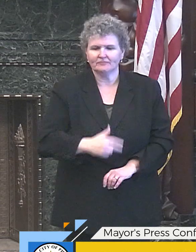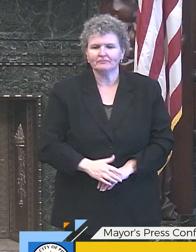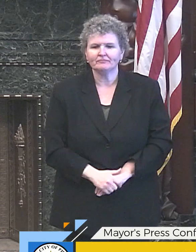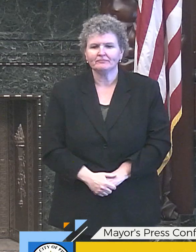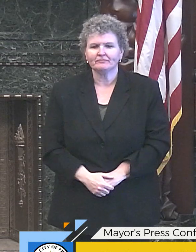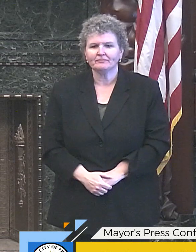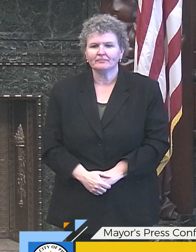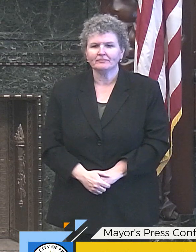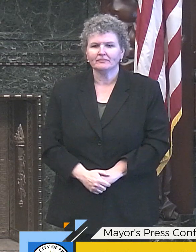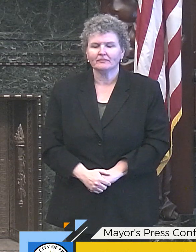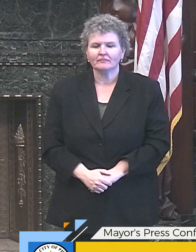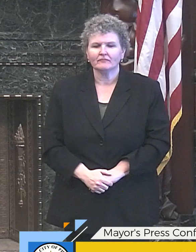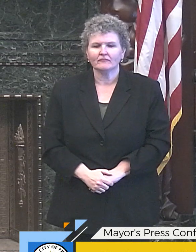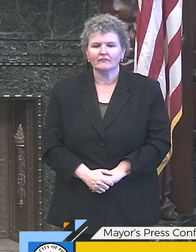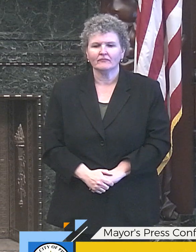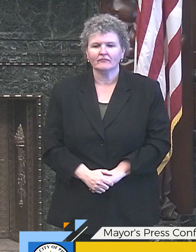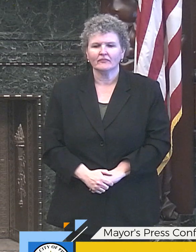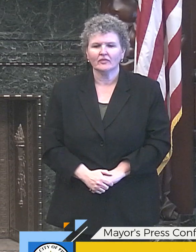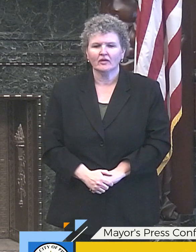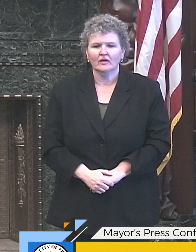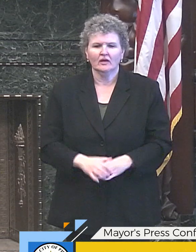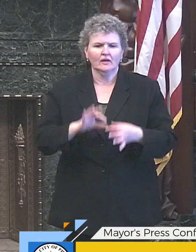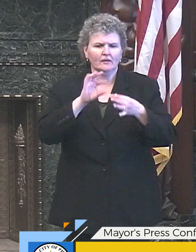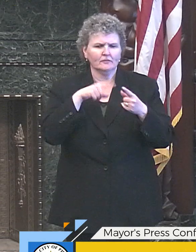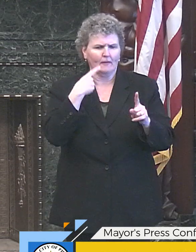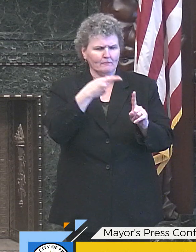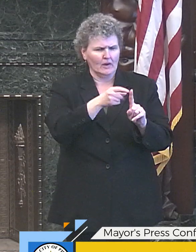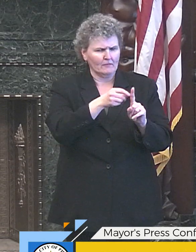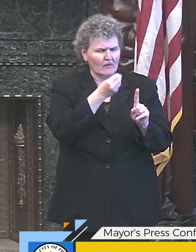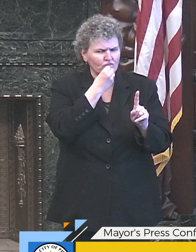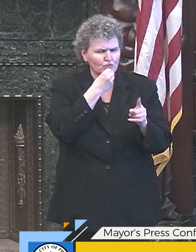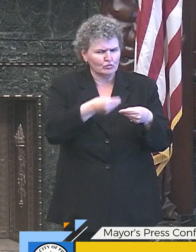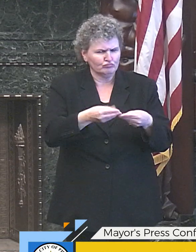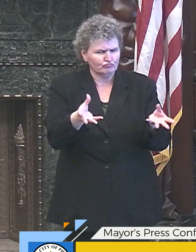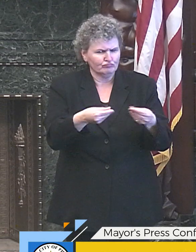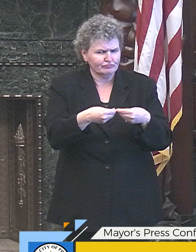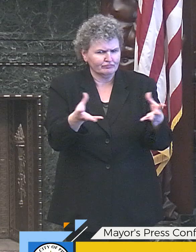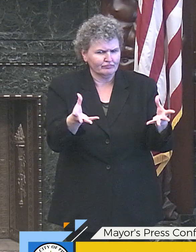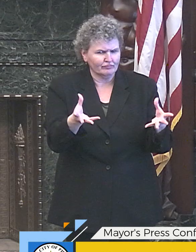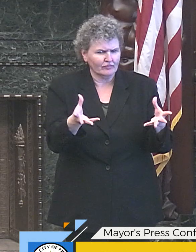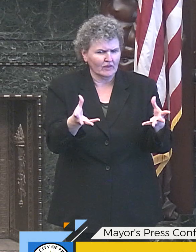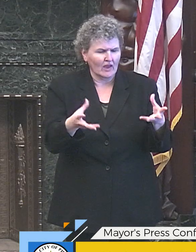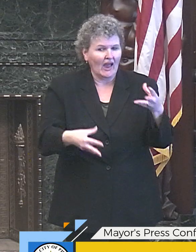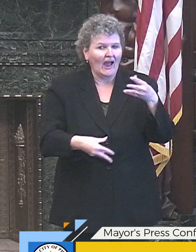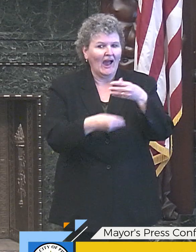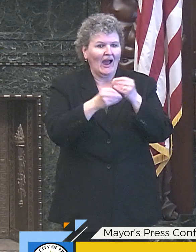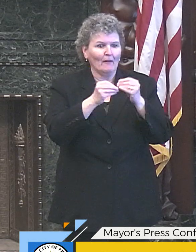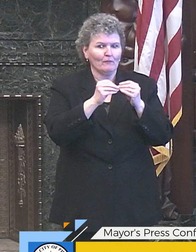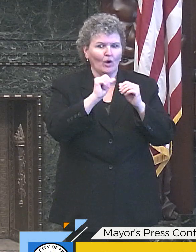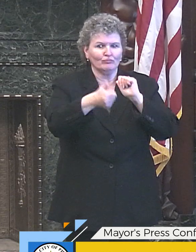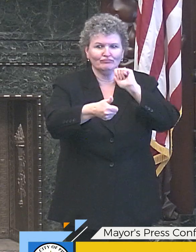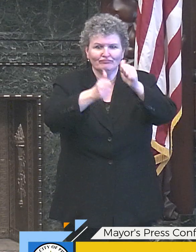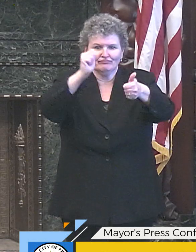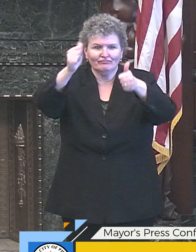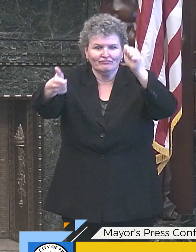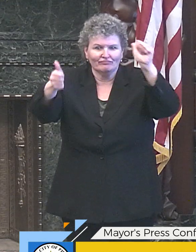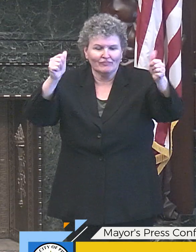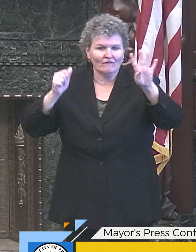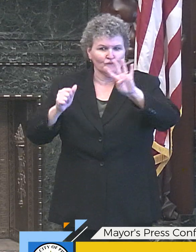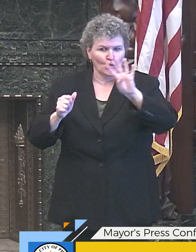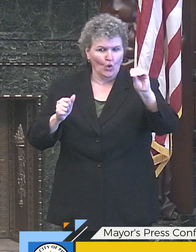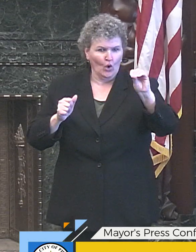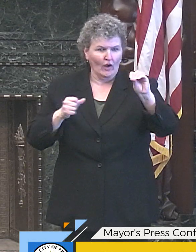Thanks. In regard to the food distribution program, more sites were added since Monday. There was more food available